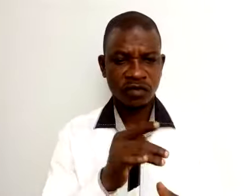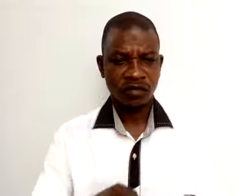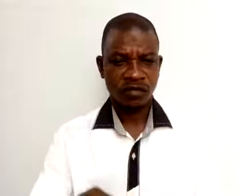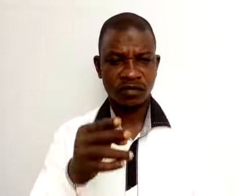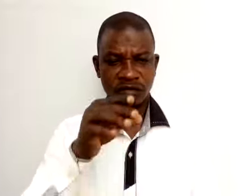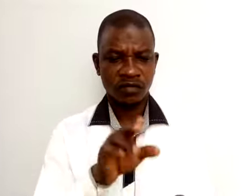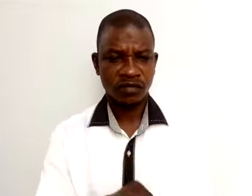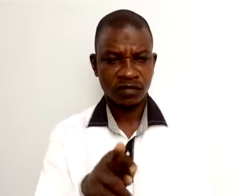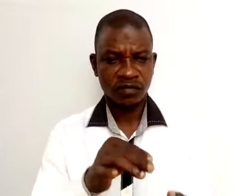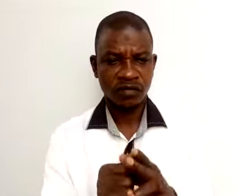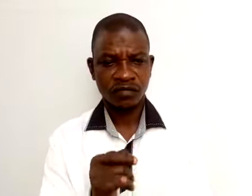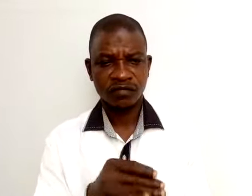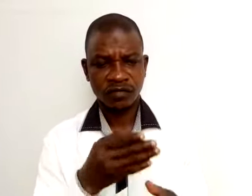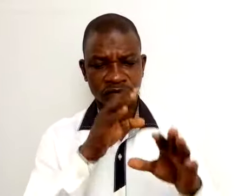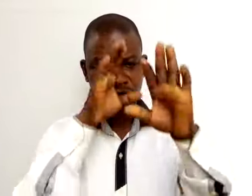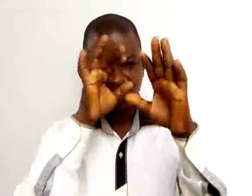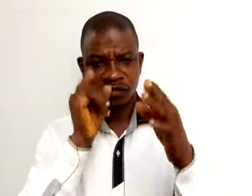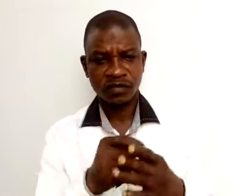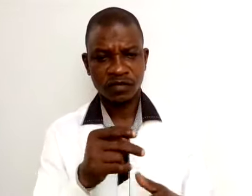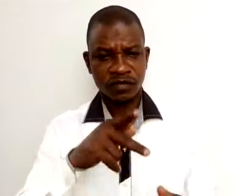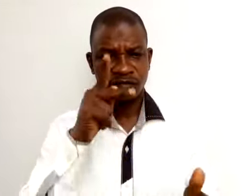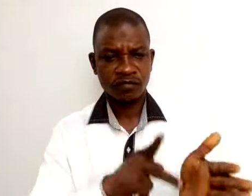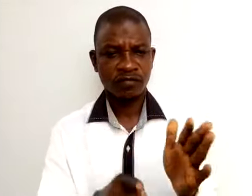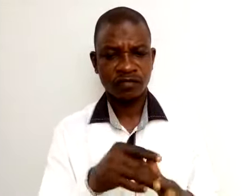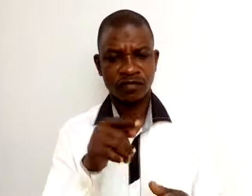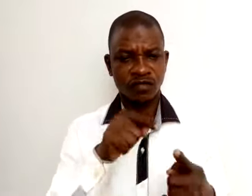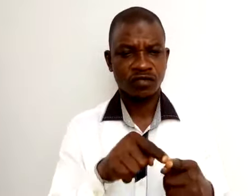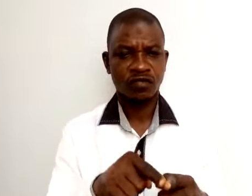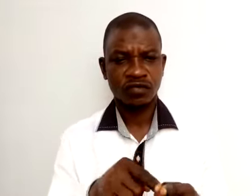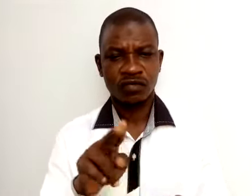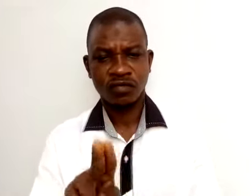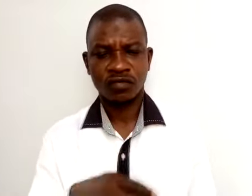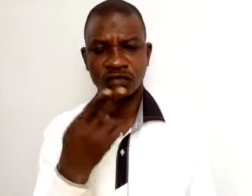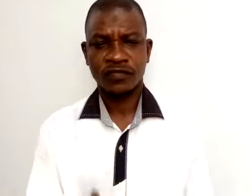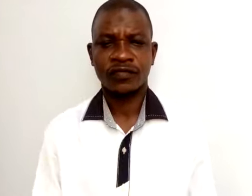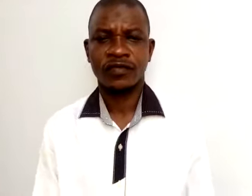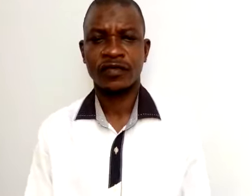demand if they expect price to decrease.